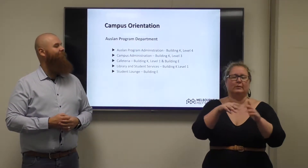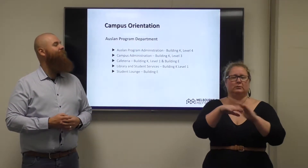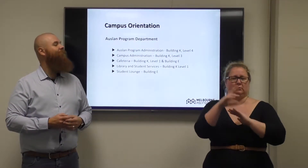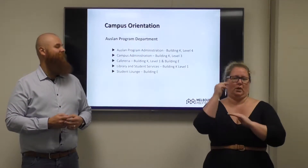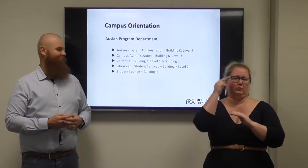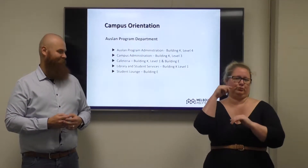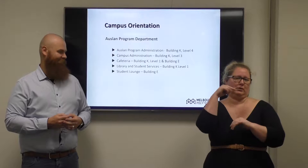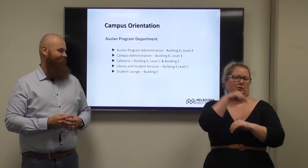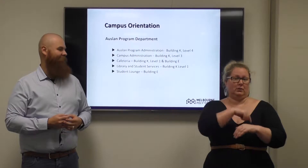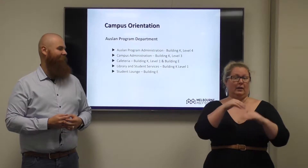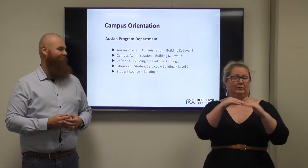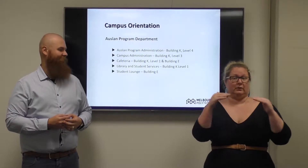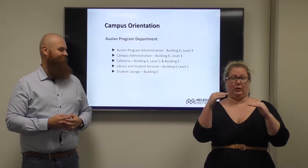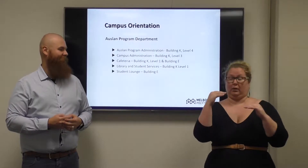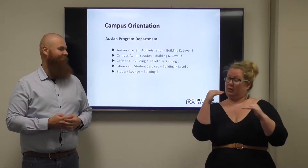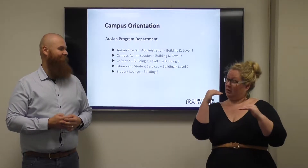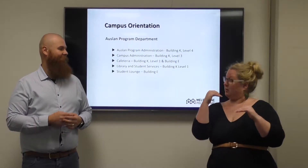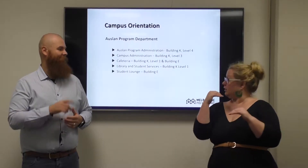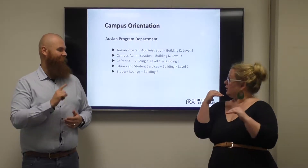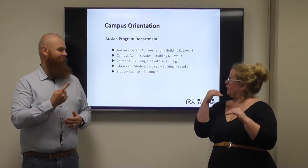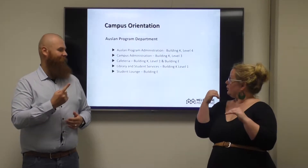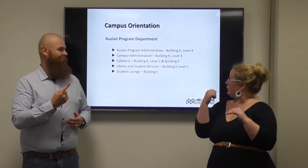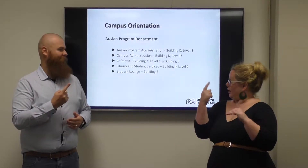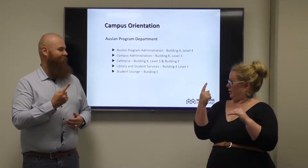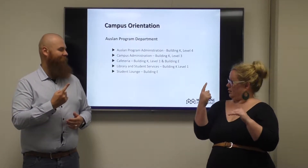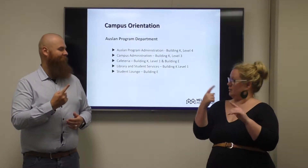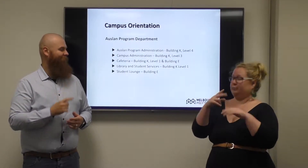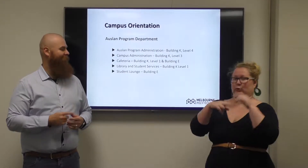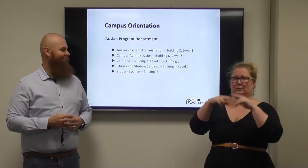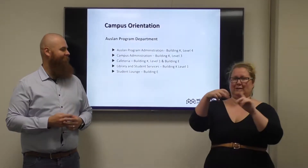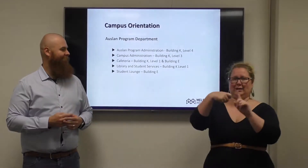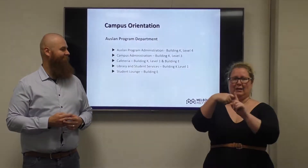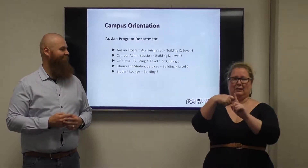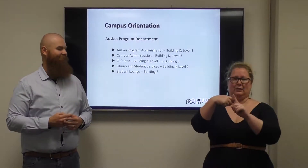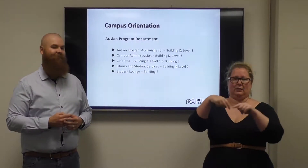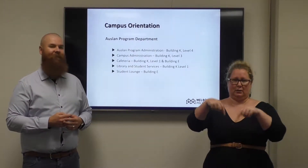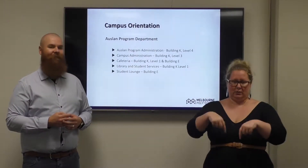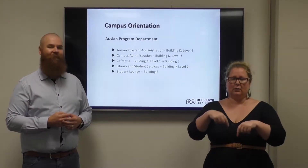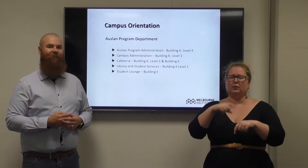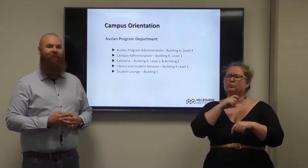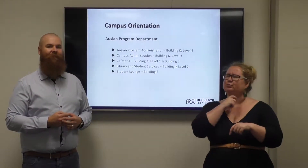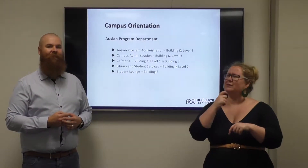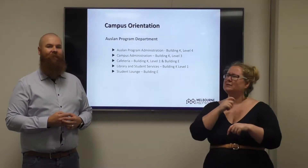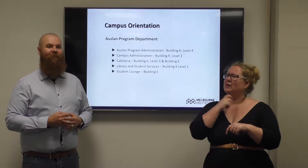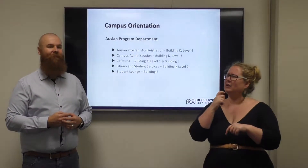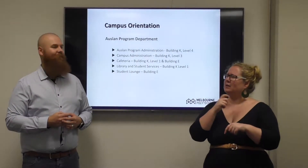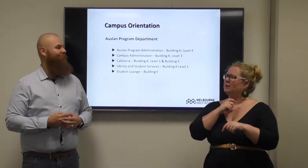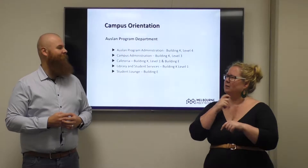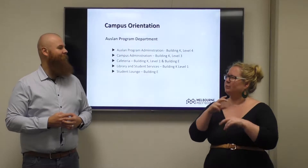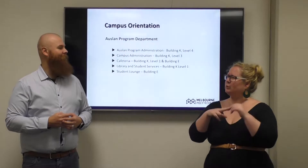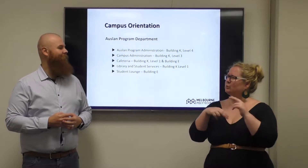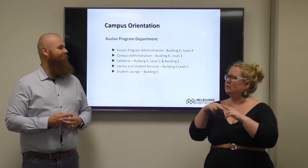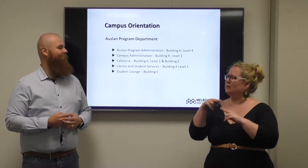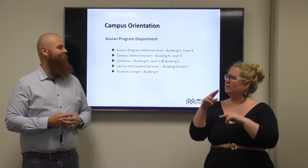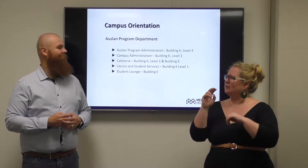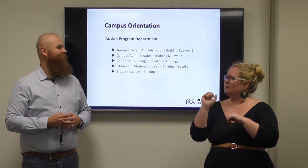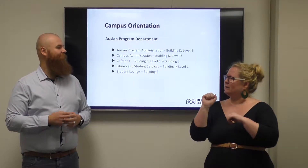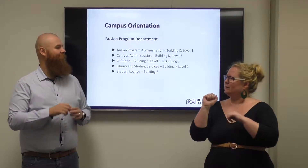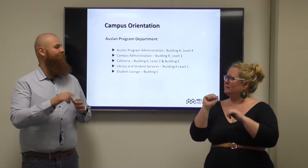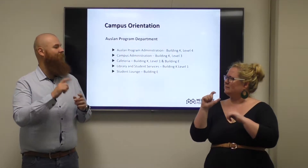or you need some help with enrolments. In Building K, Level 1. In Preston, the building